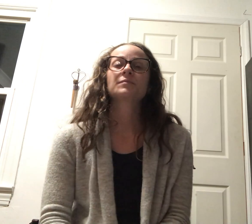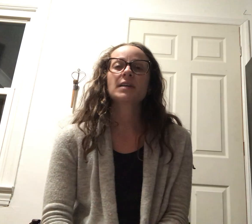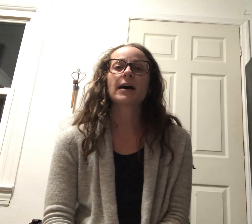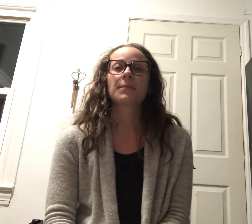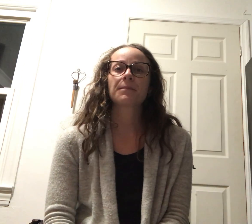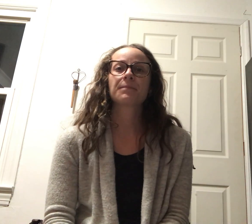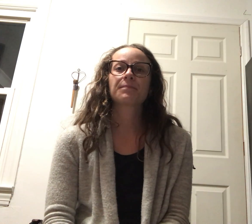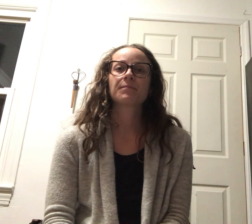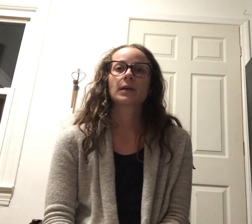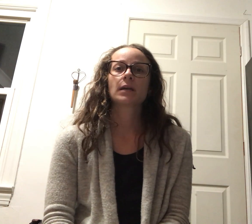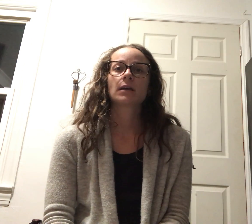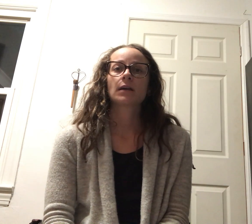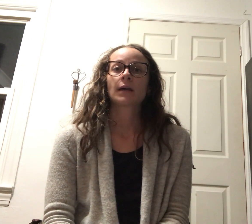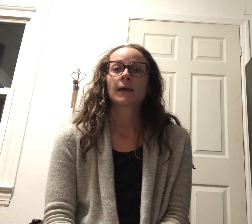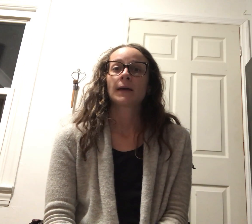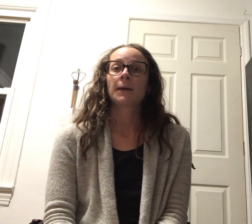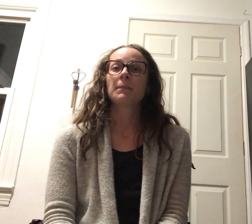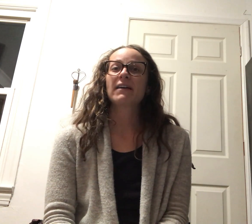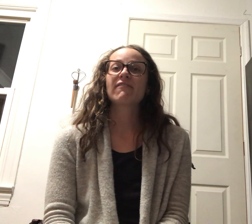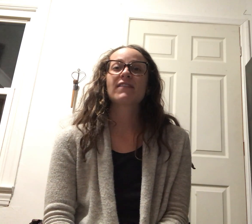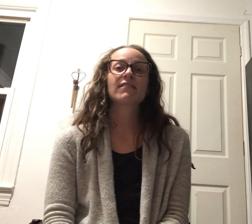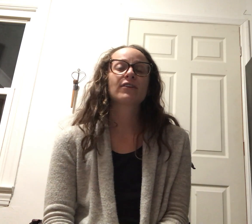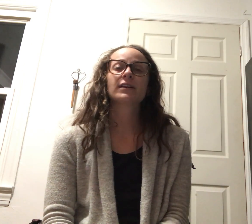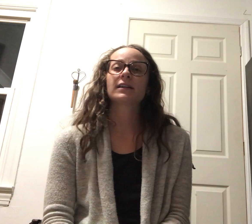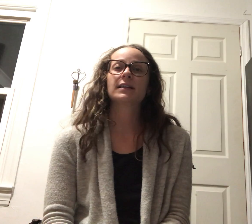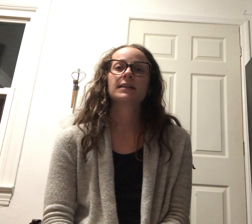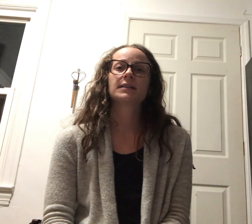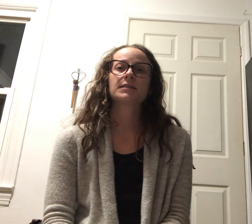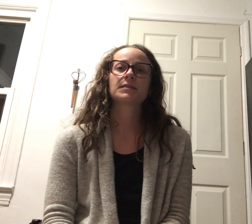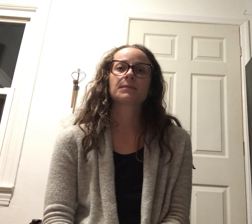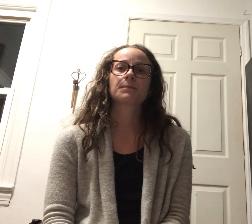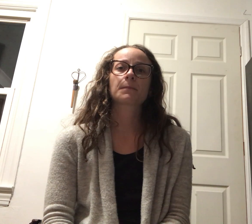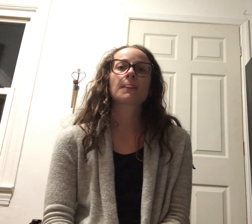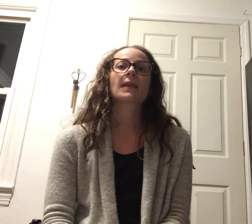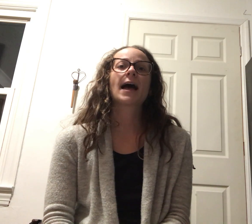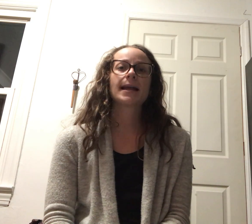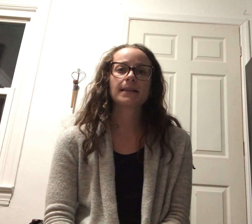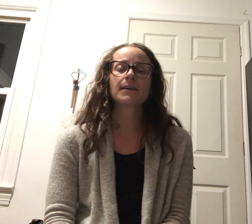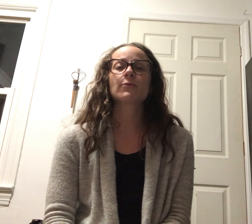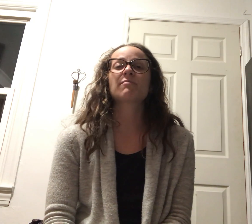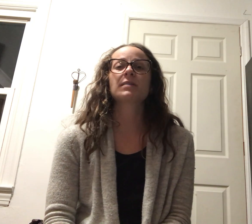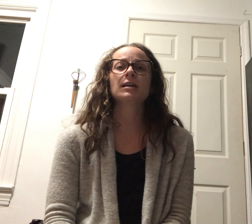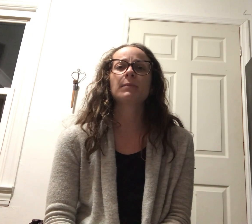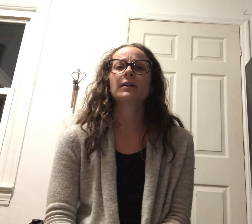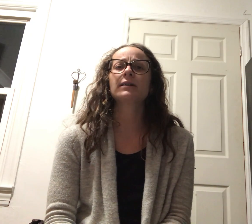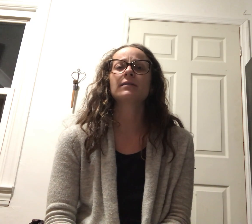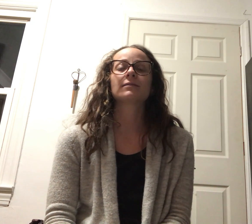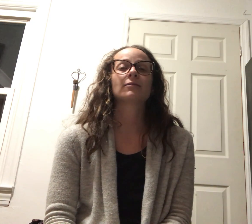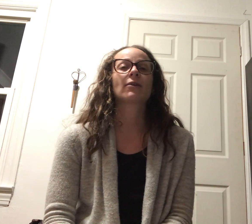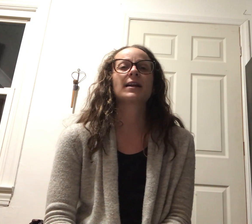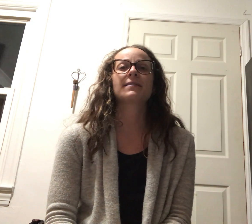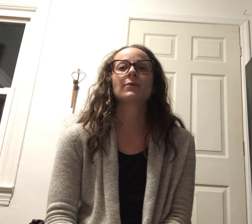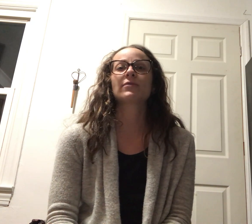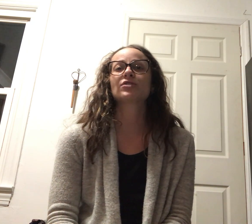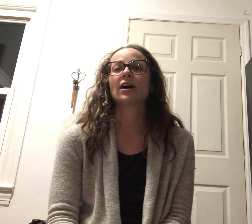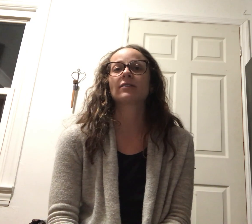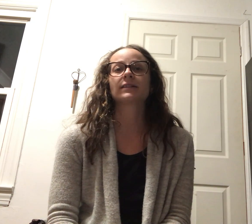Yeah, my favorite is anything with peanut butter or anything with chocolate.